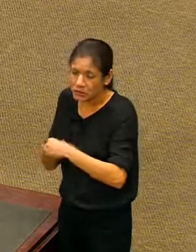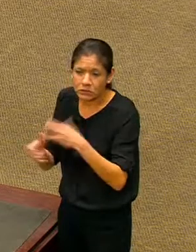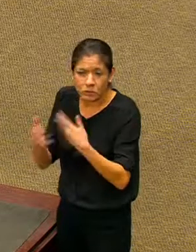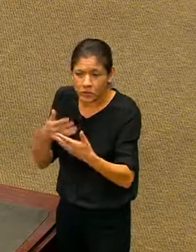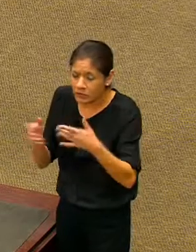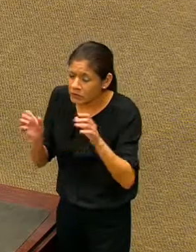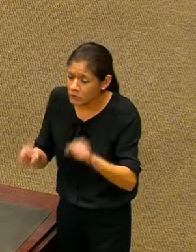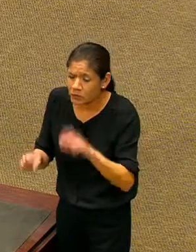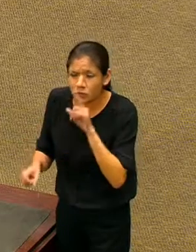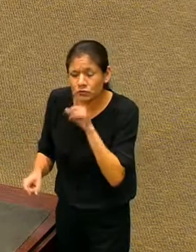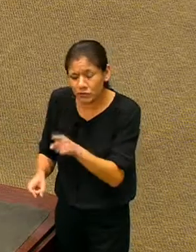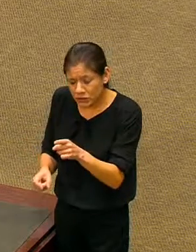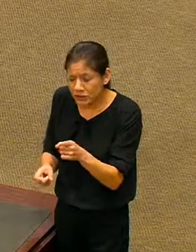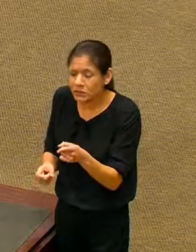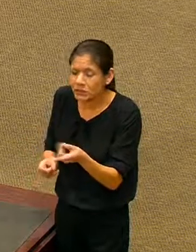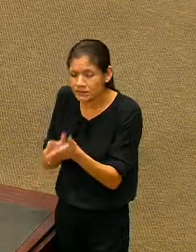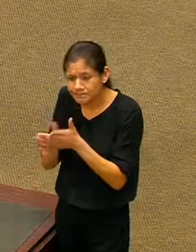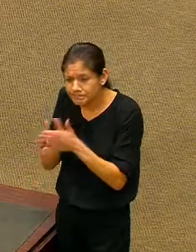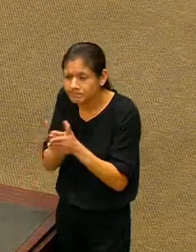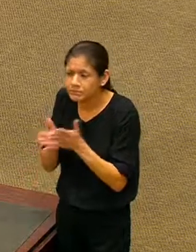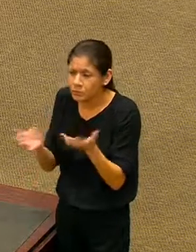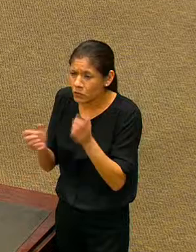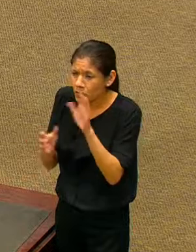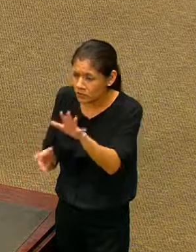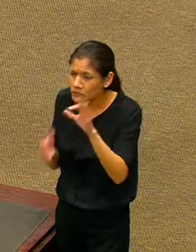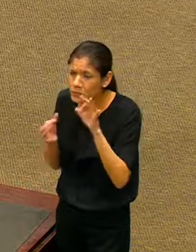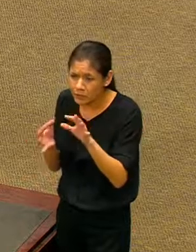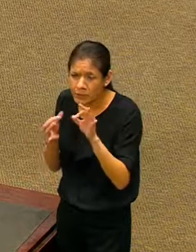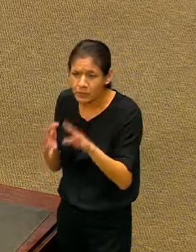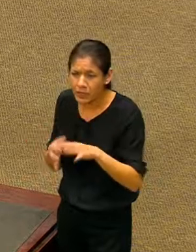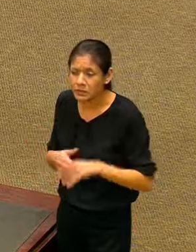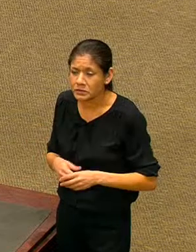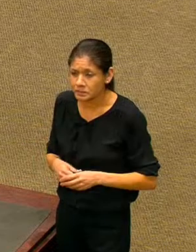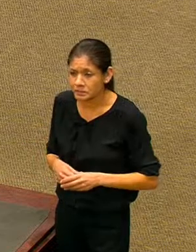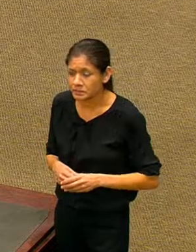we really want to hear everybody's voice.